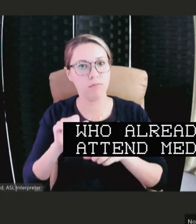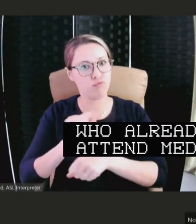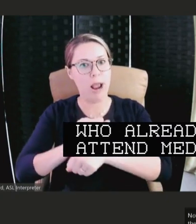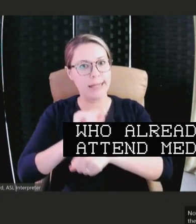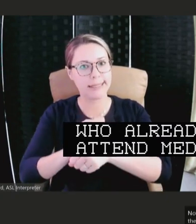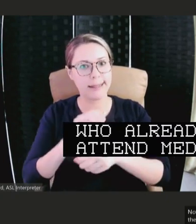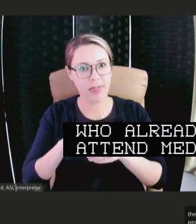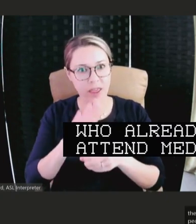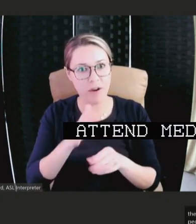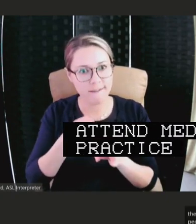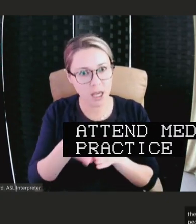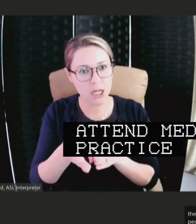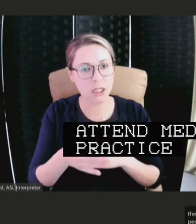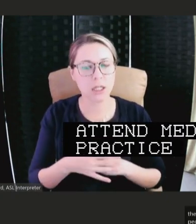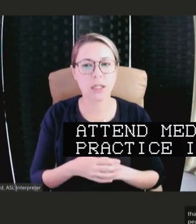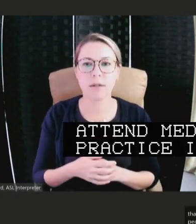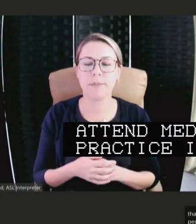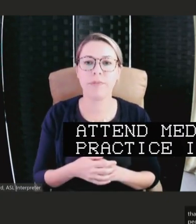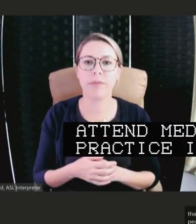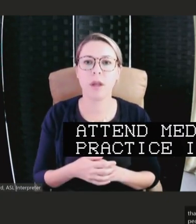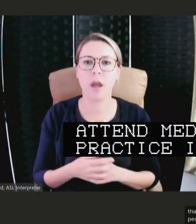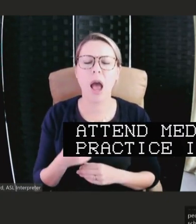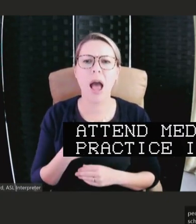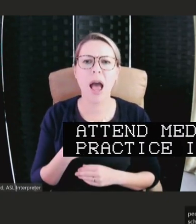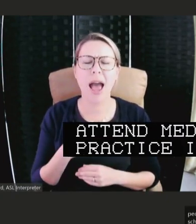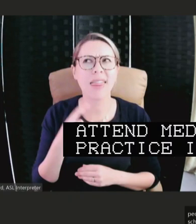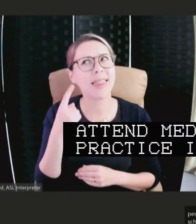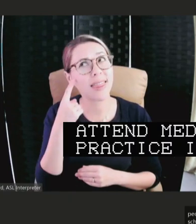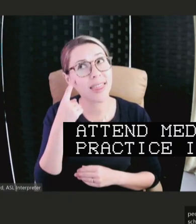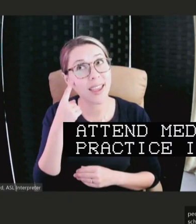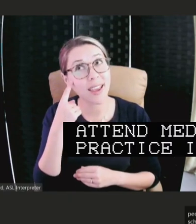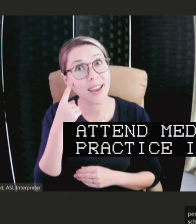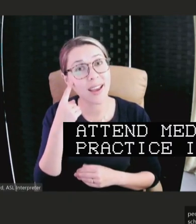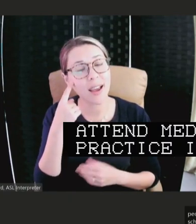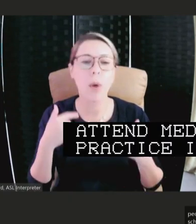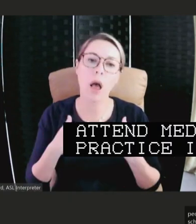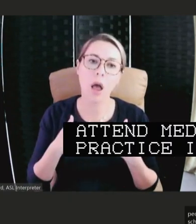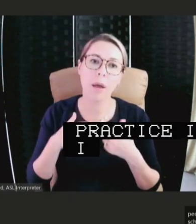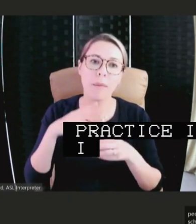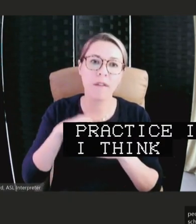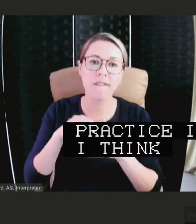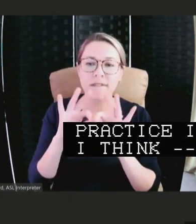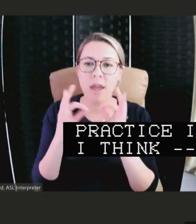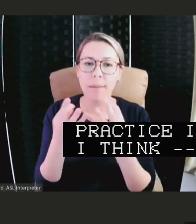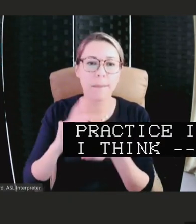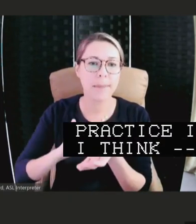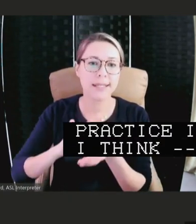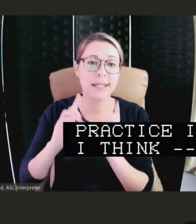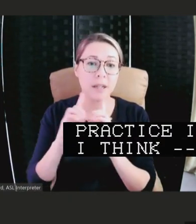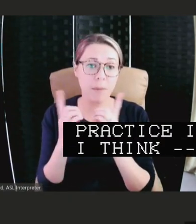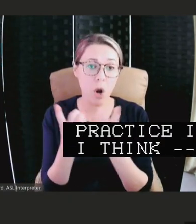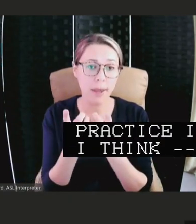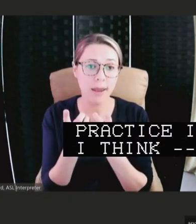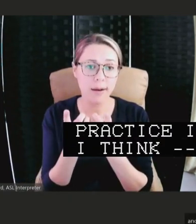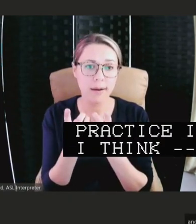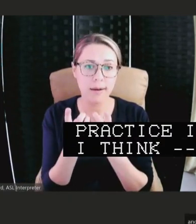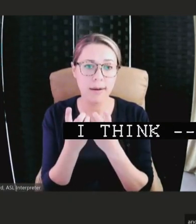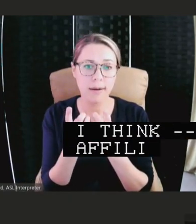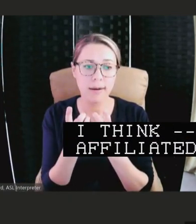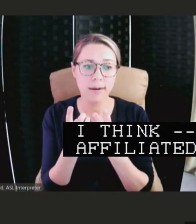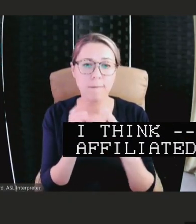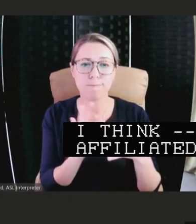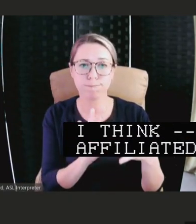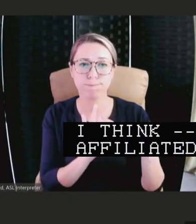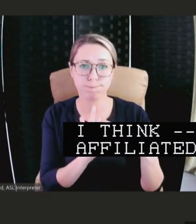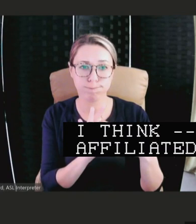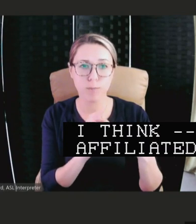in their field. And I think they're probably, I happen to be affiliated with the family medicine department, or one